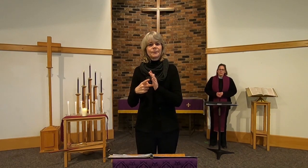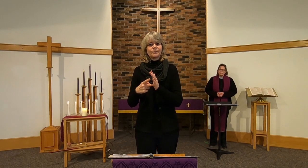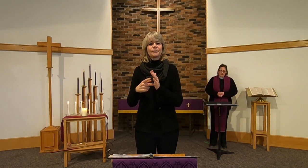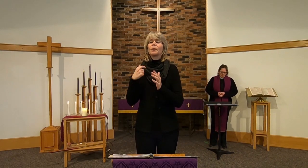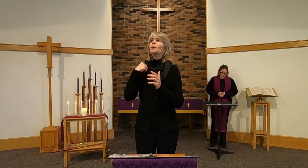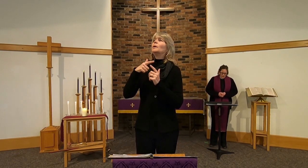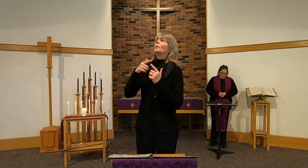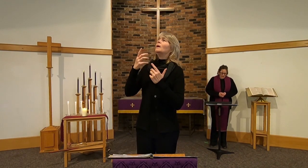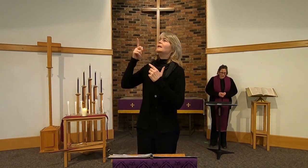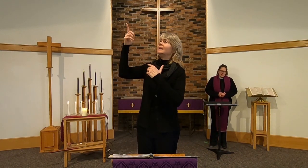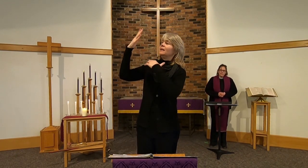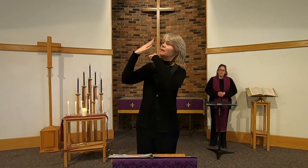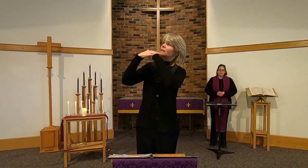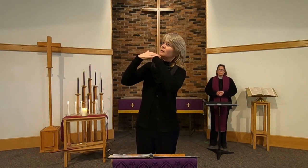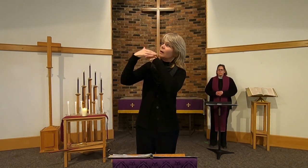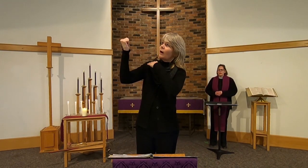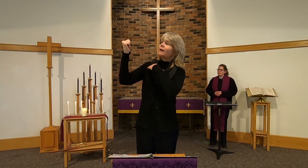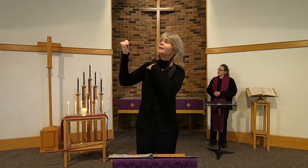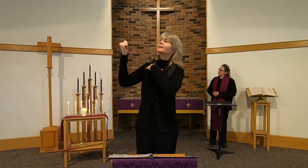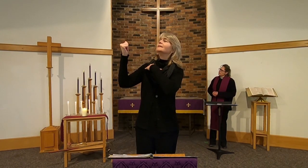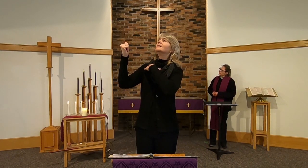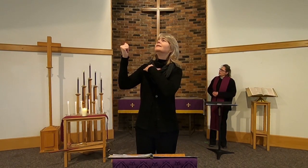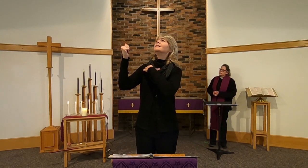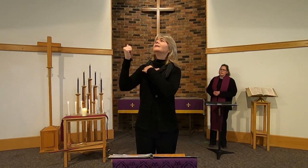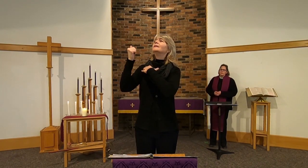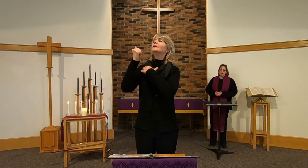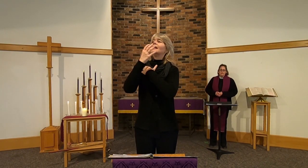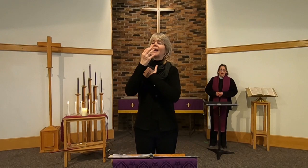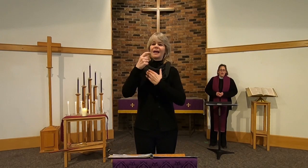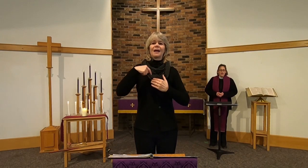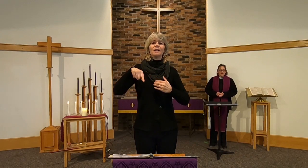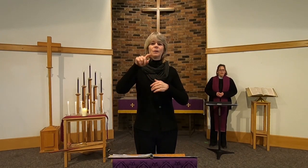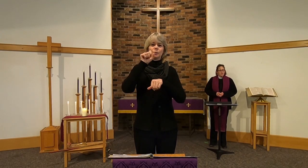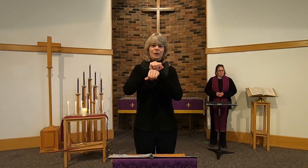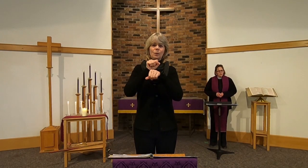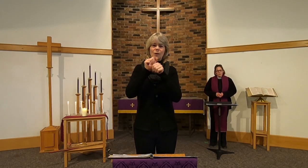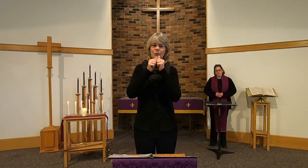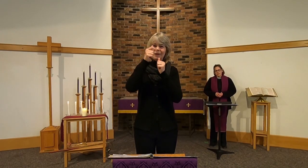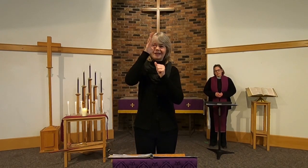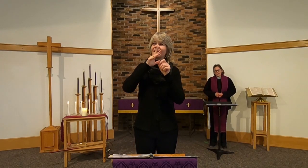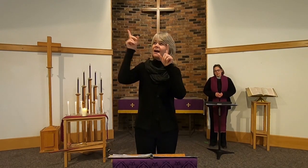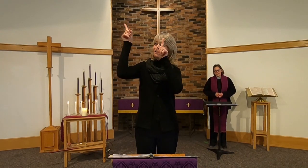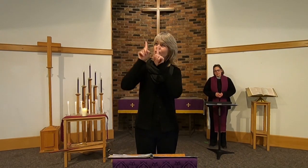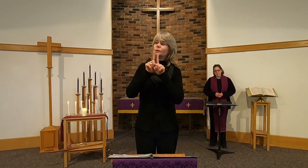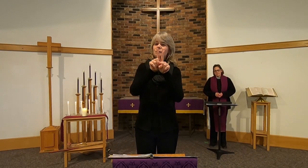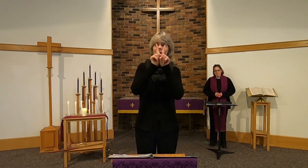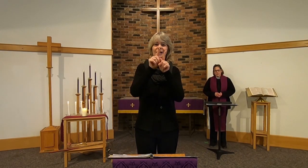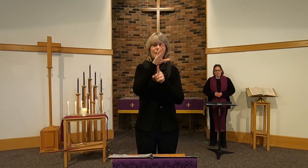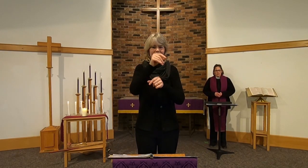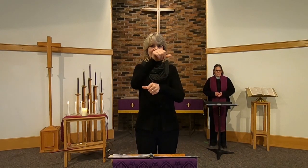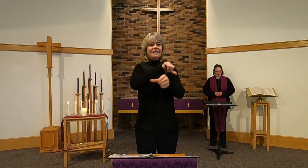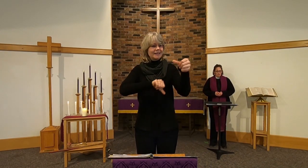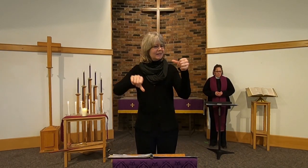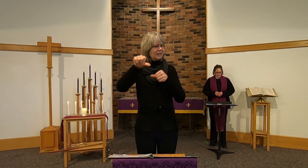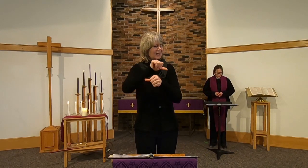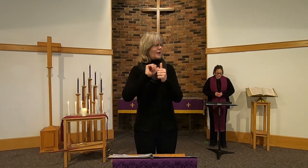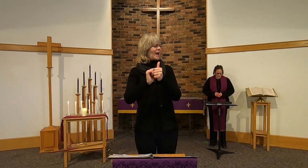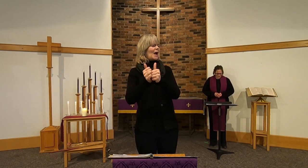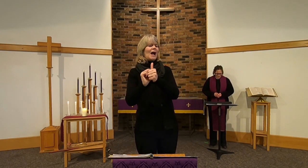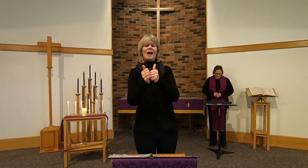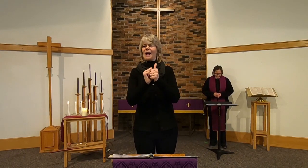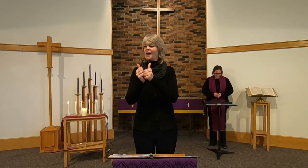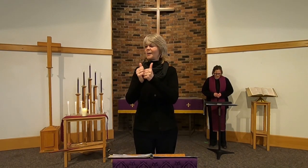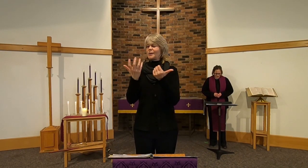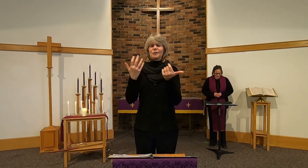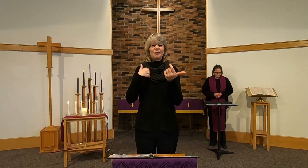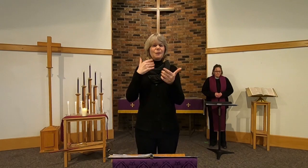receive God's call and to work with God and with one another to figure out how are we going to do